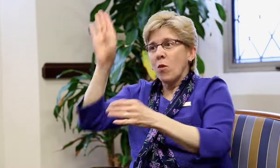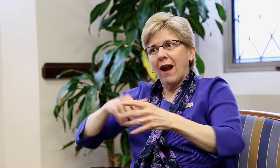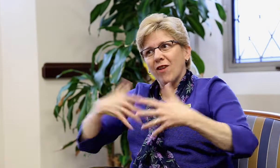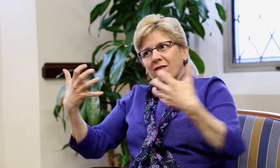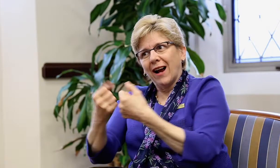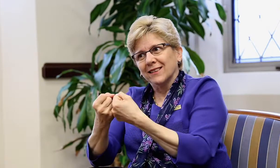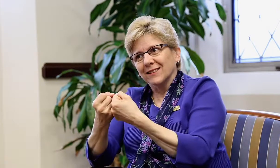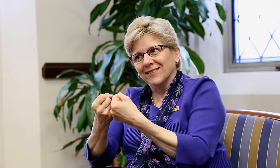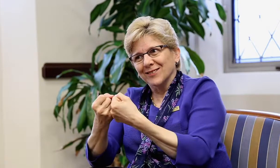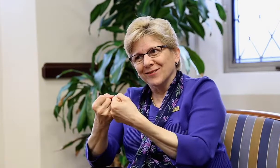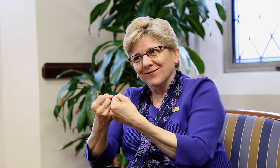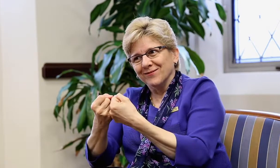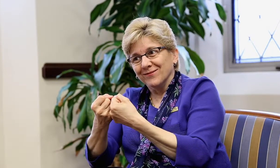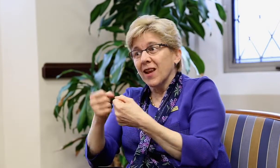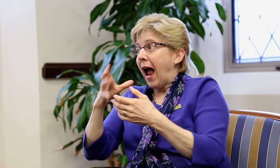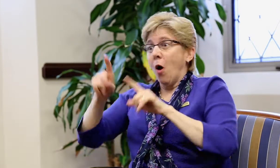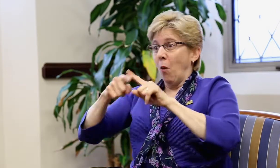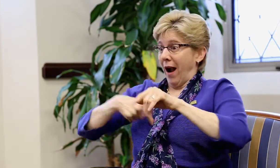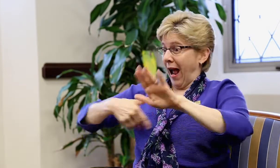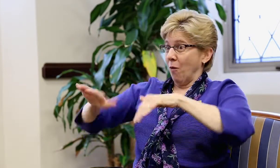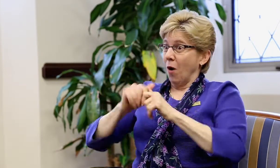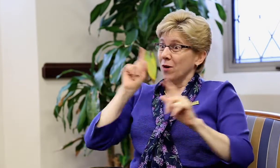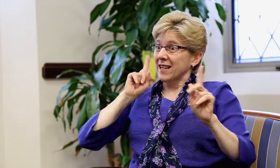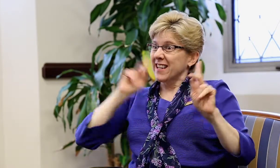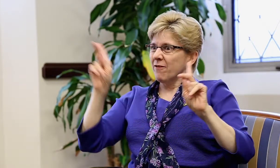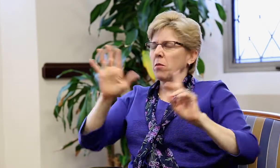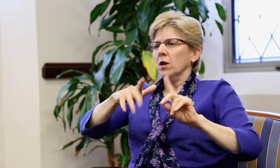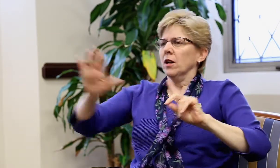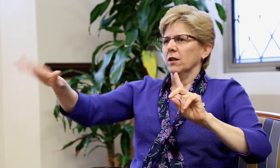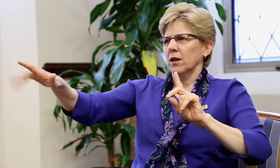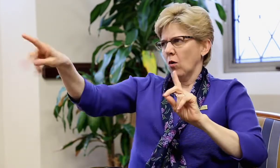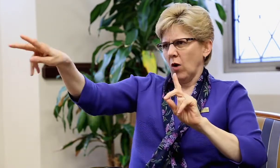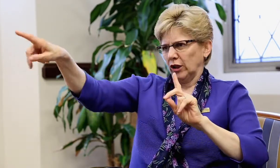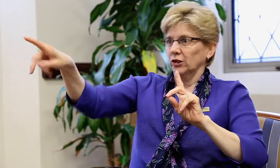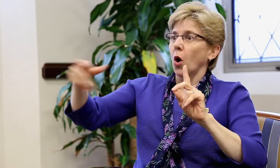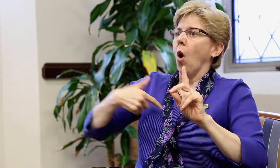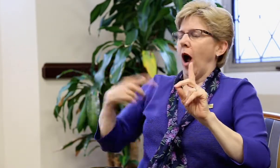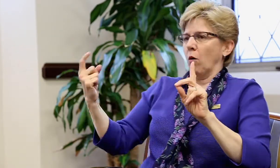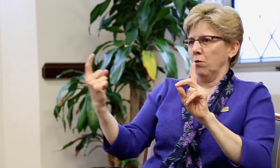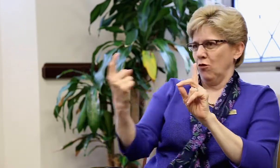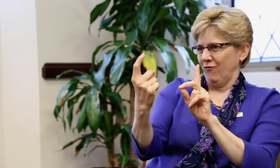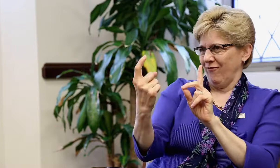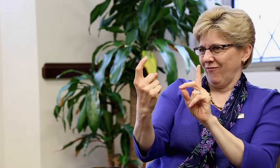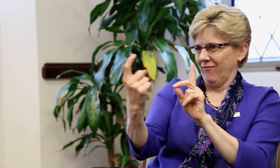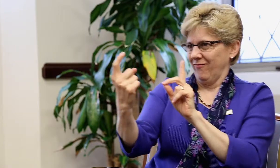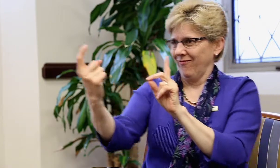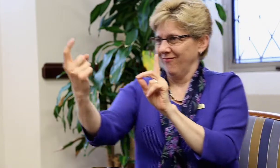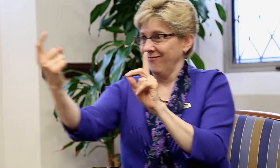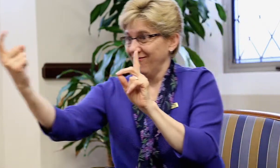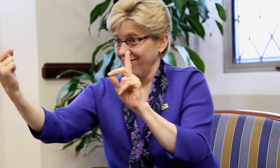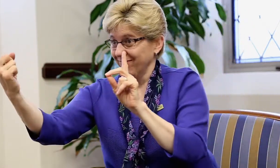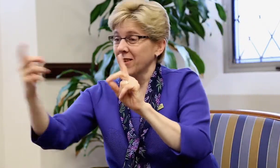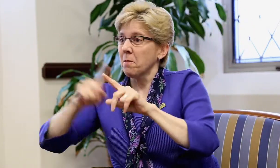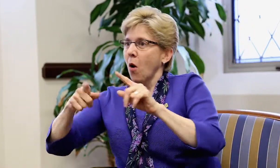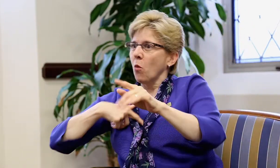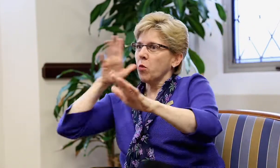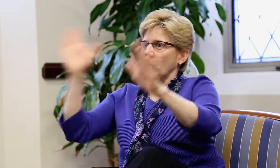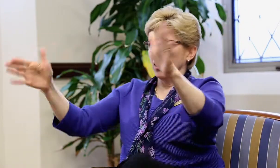we don't have accidents. So if I'm walking with a deaf person, I'm always being warned about things that might be in my way and obstacles so I can navigate around